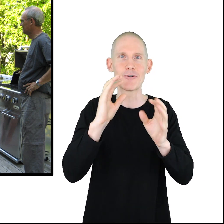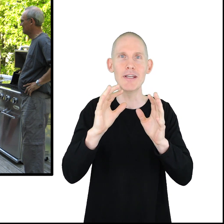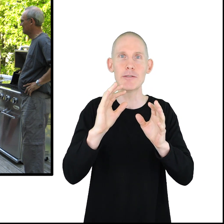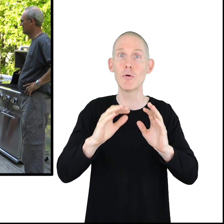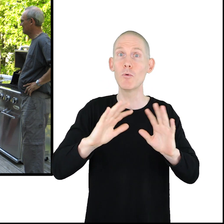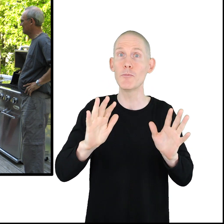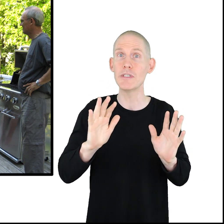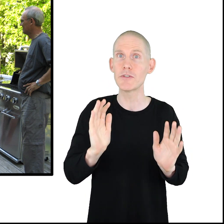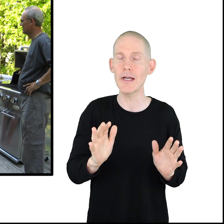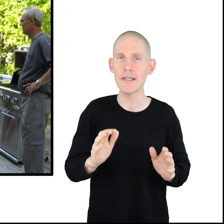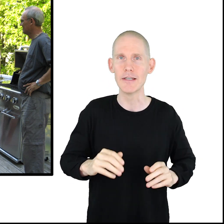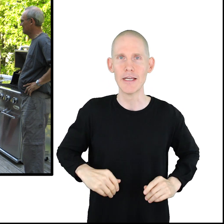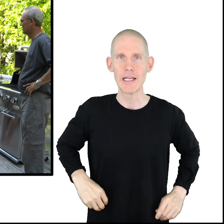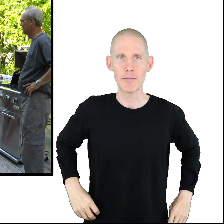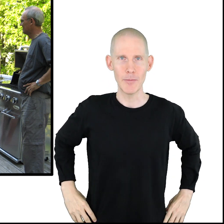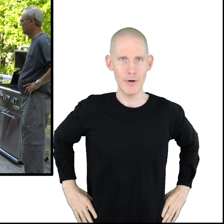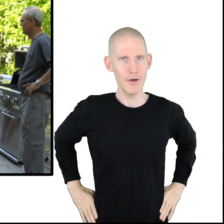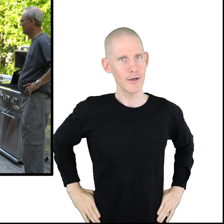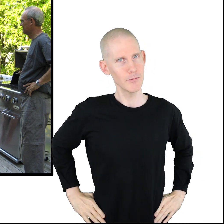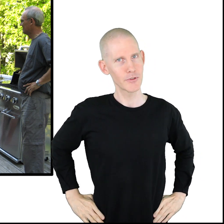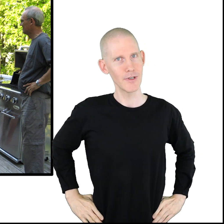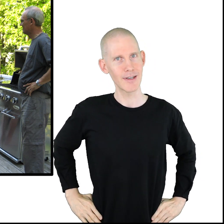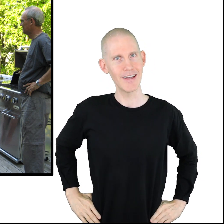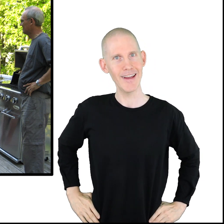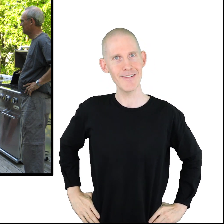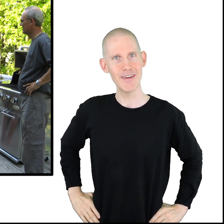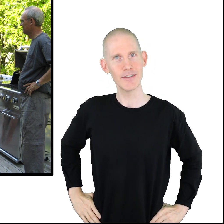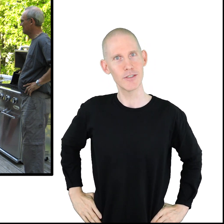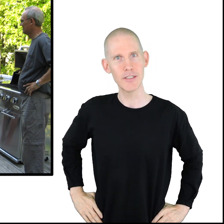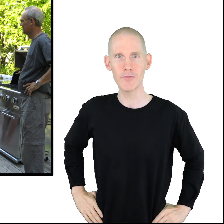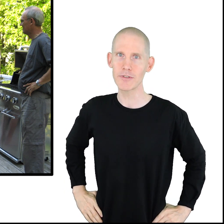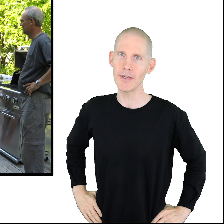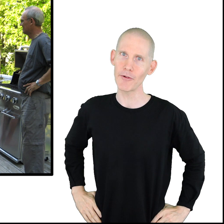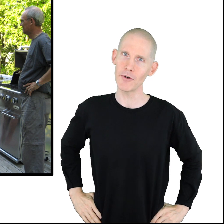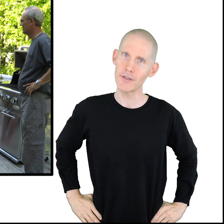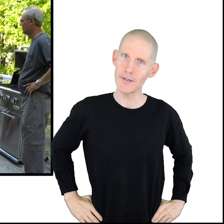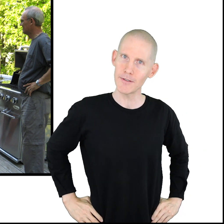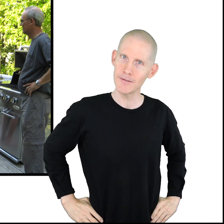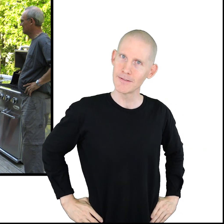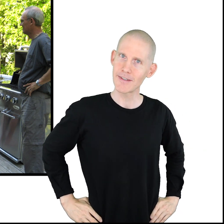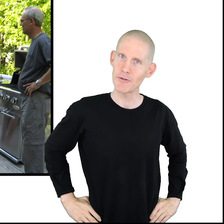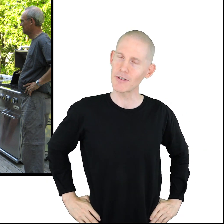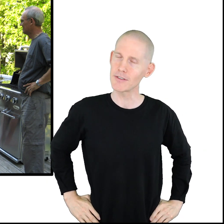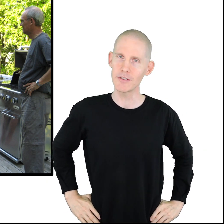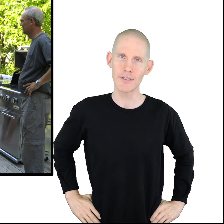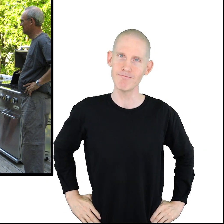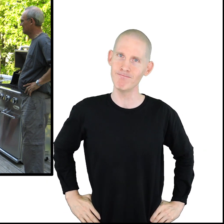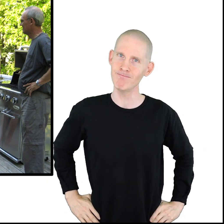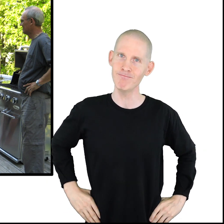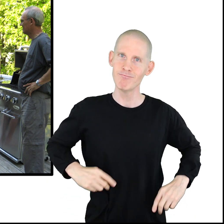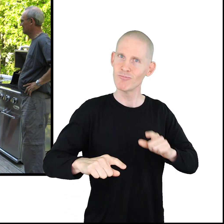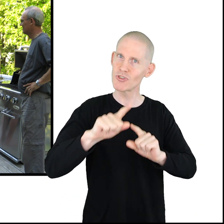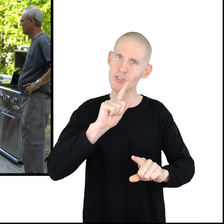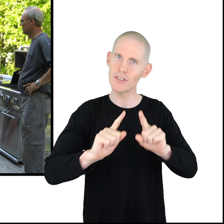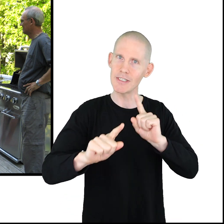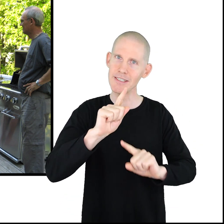crazy, but we wouldn't be signing. My mom was not going to have that. She'd give us that look, you know, that look. And she's like, sign,